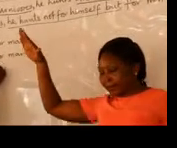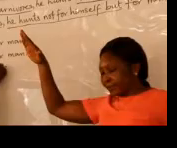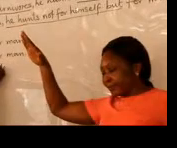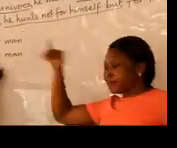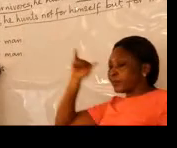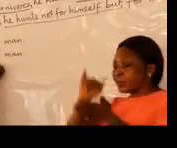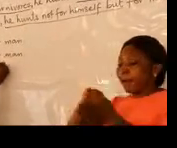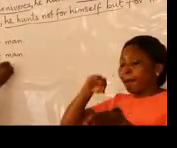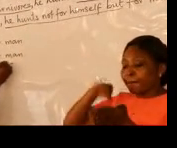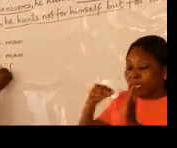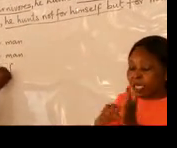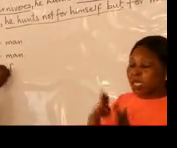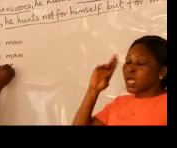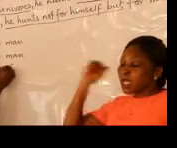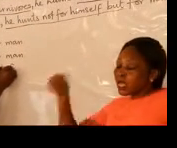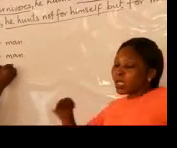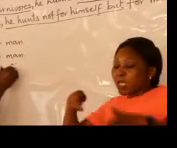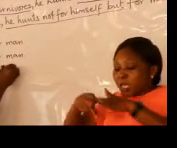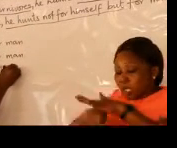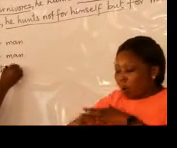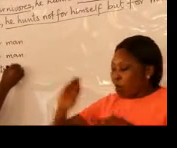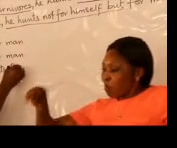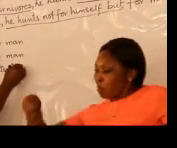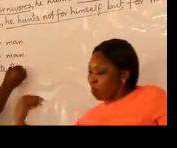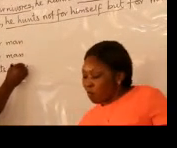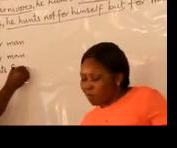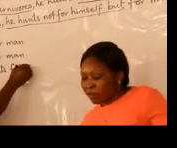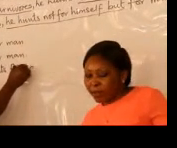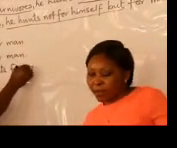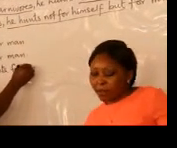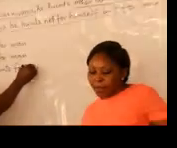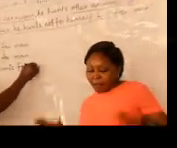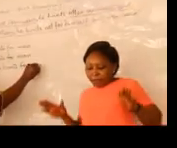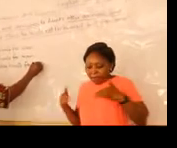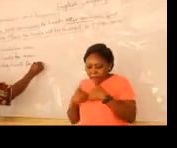hunts for man.